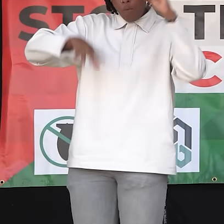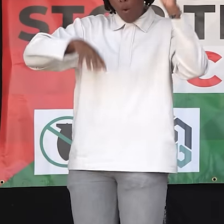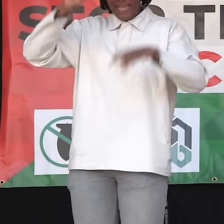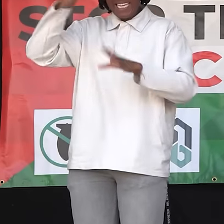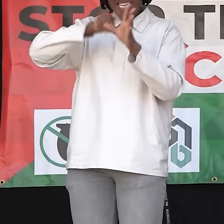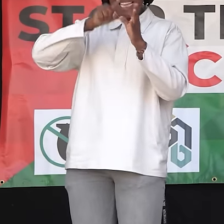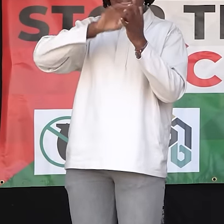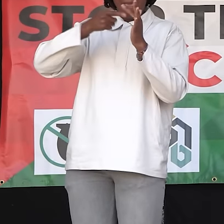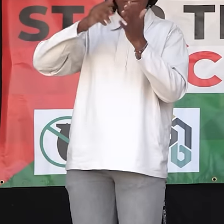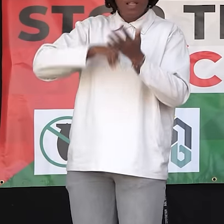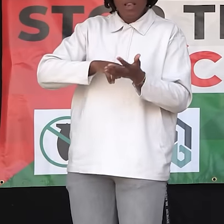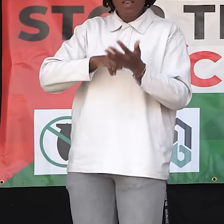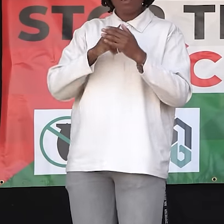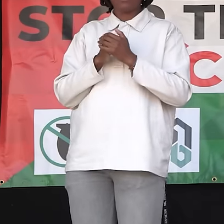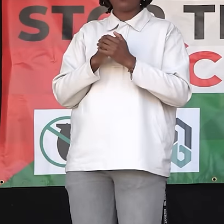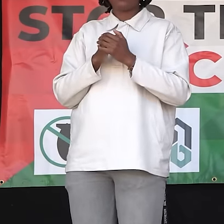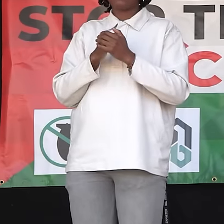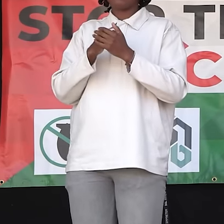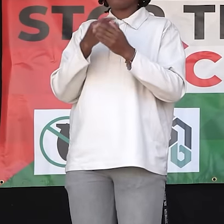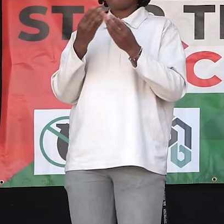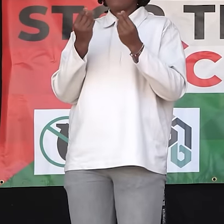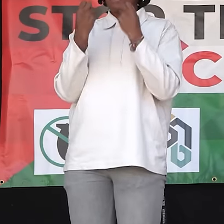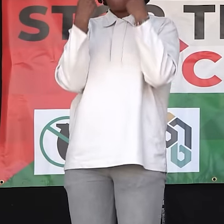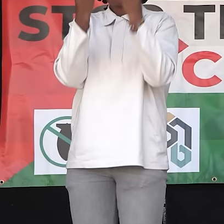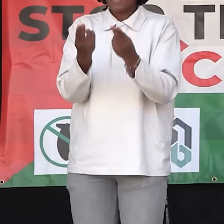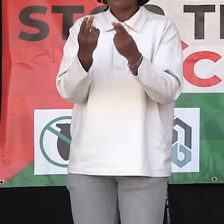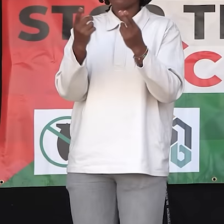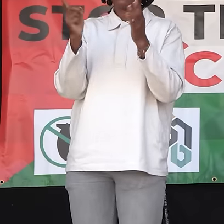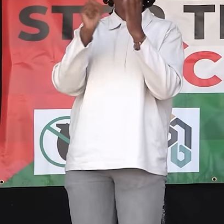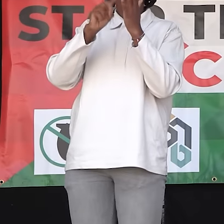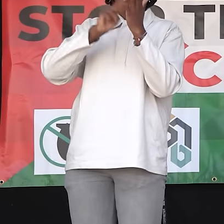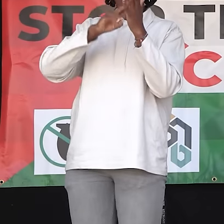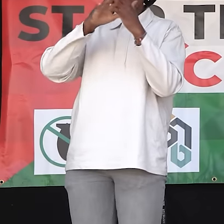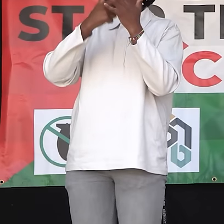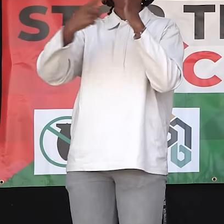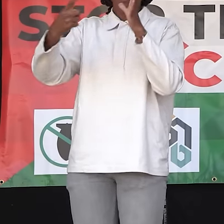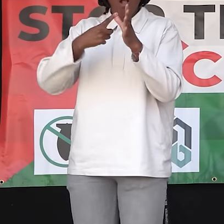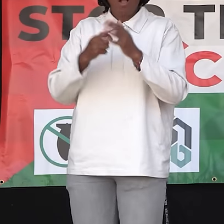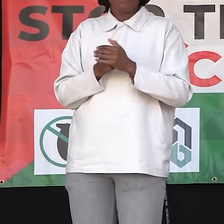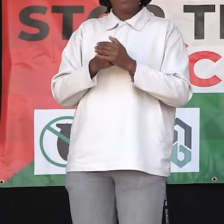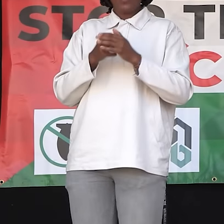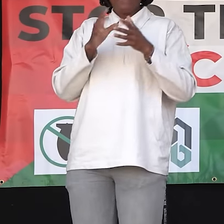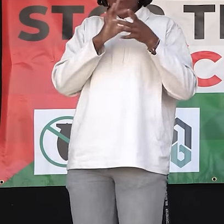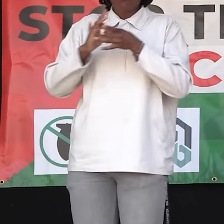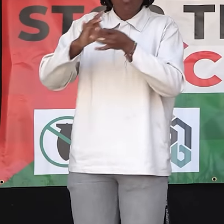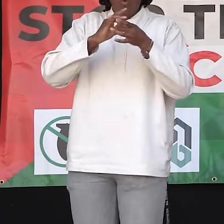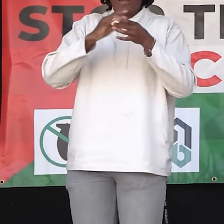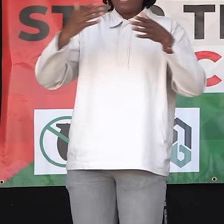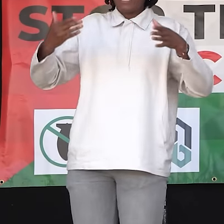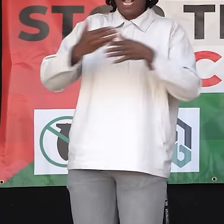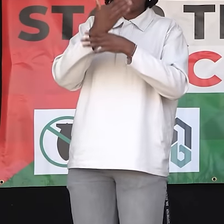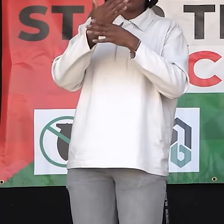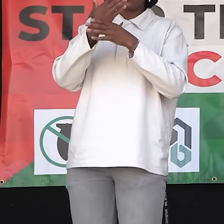Refund UNRWA and join in the action in the international courts for